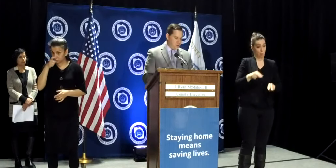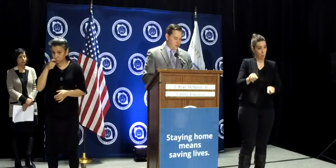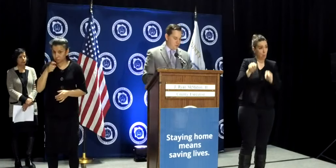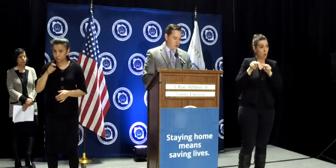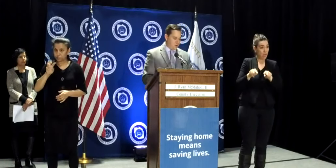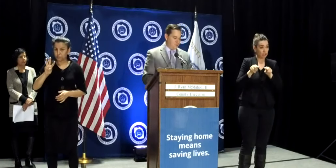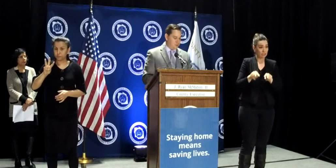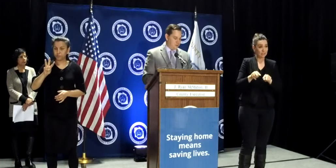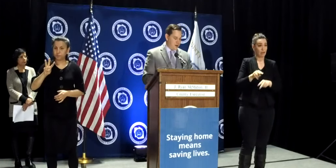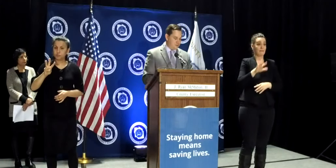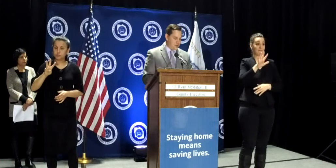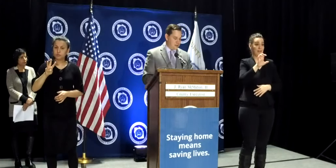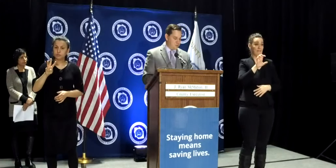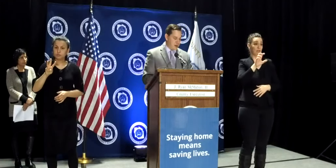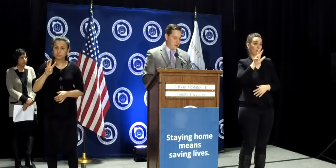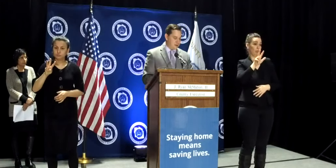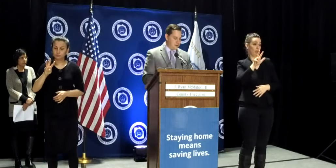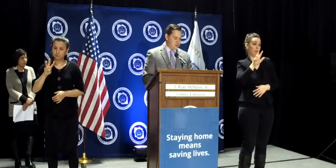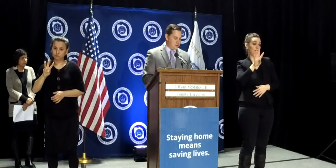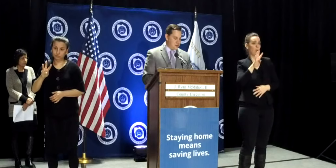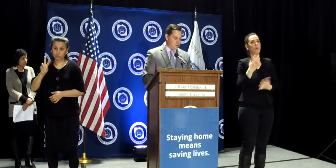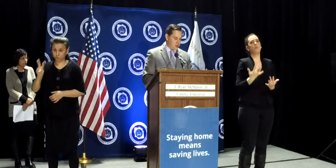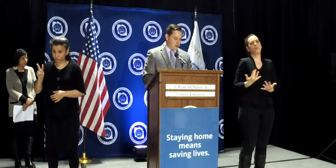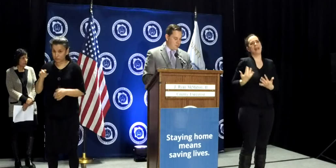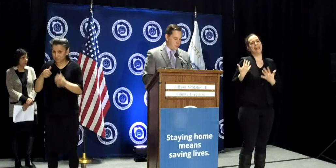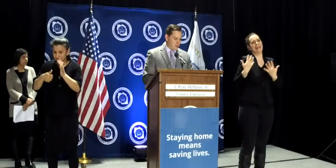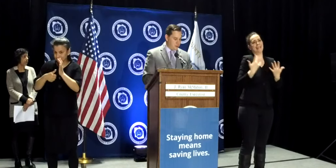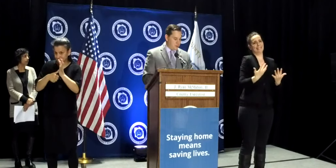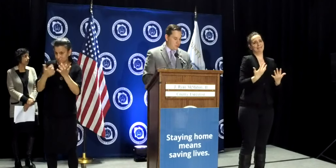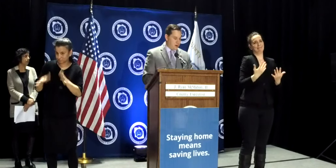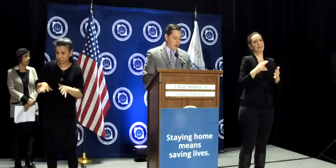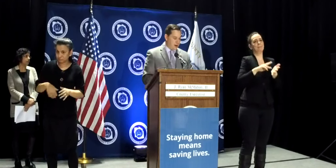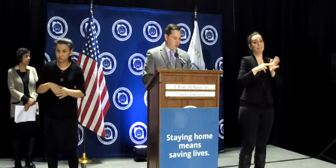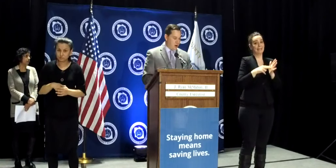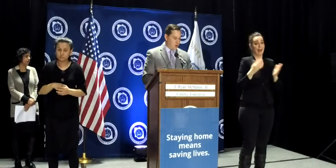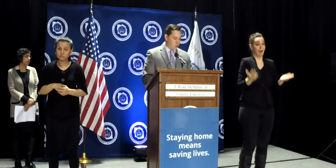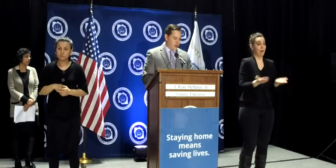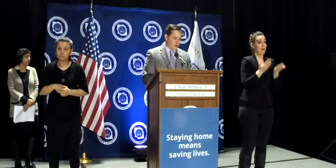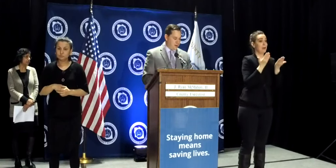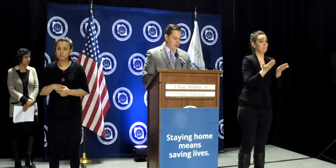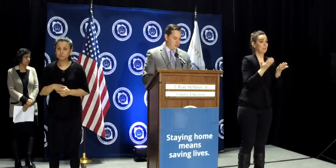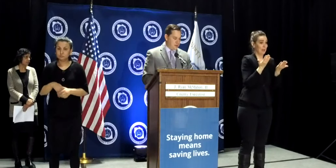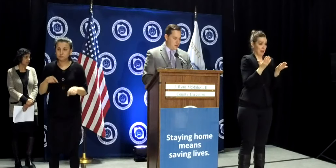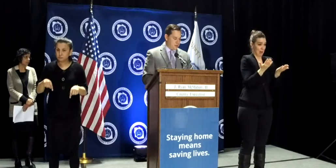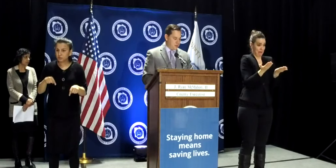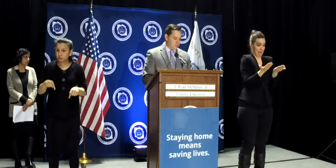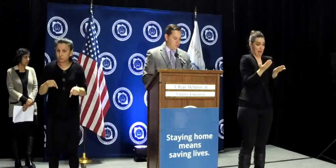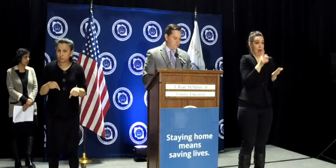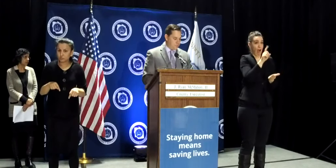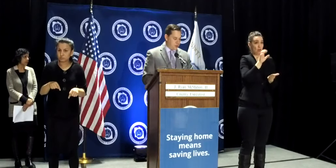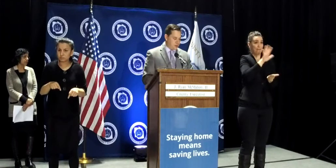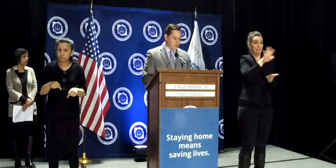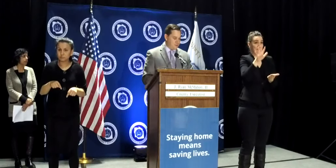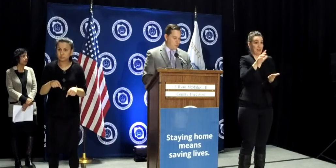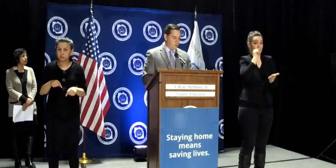We received 155 tests back since yesterday. Right now, our rate is down a little